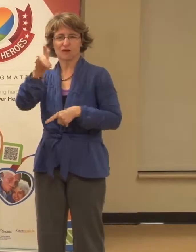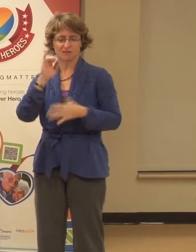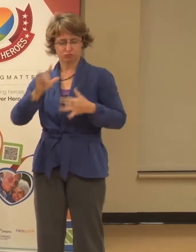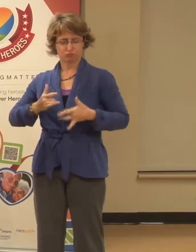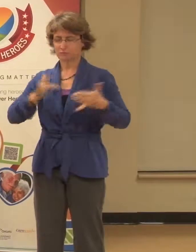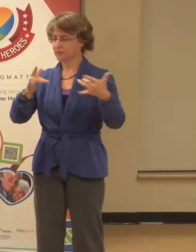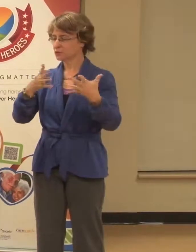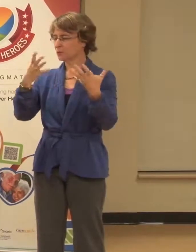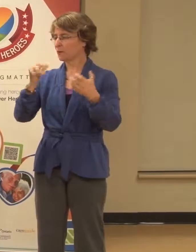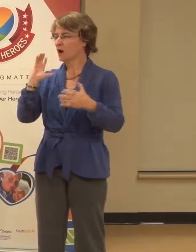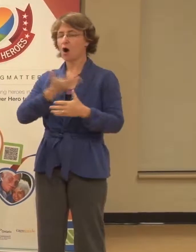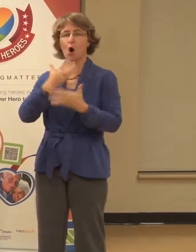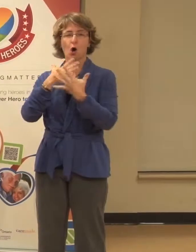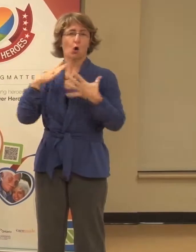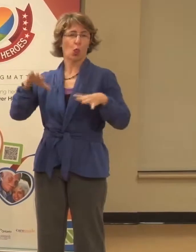as